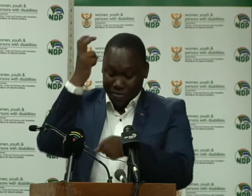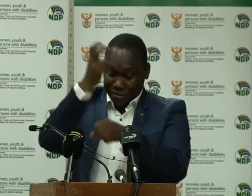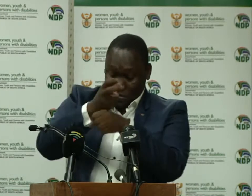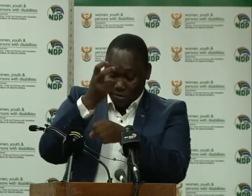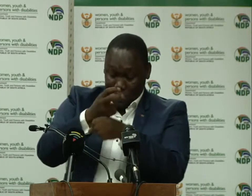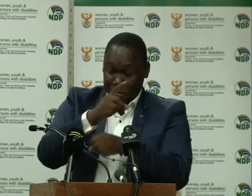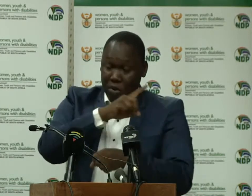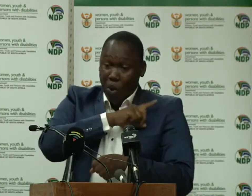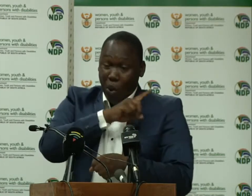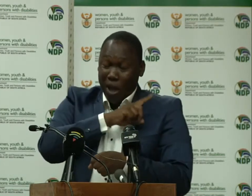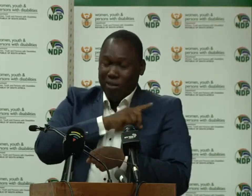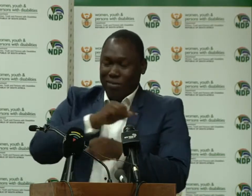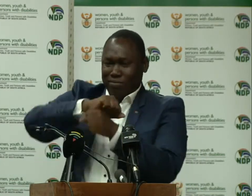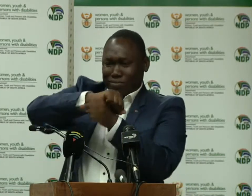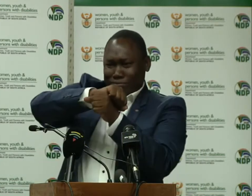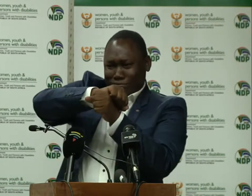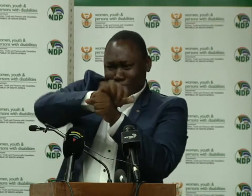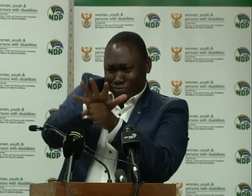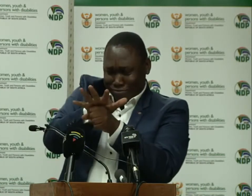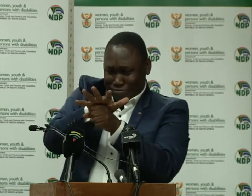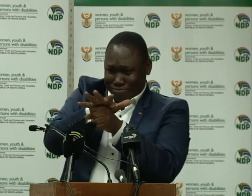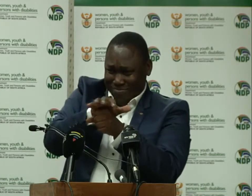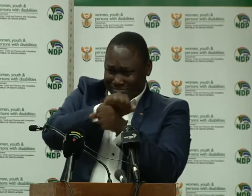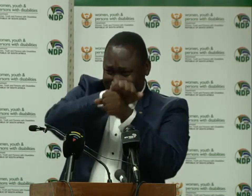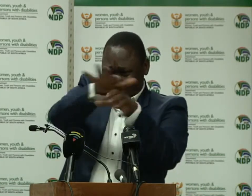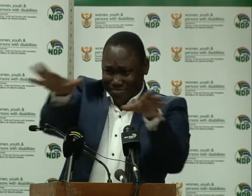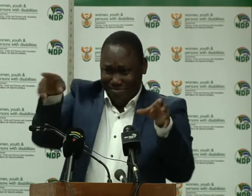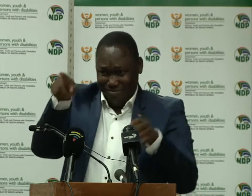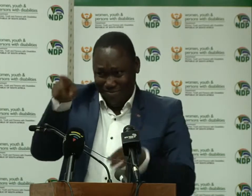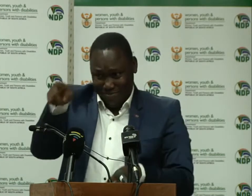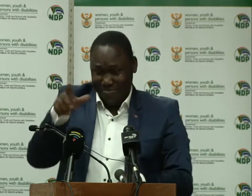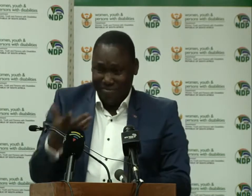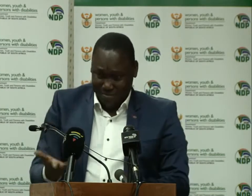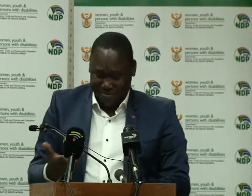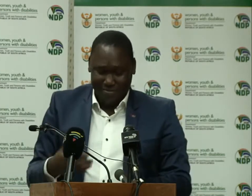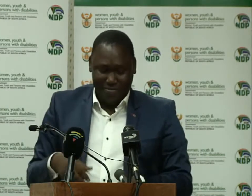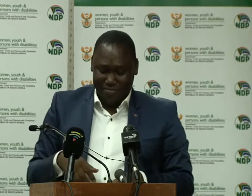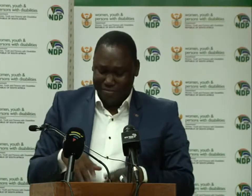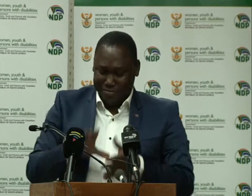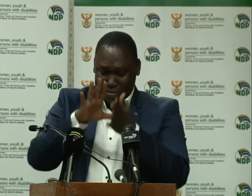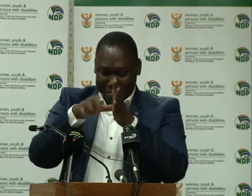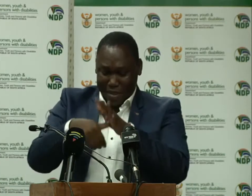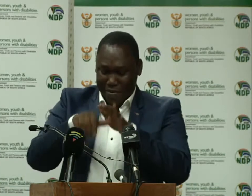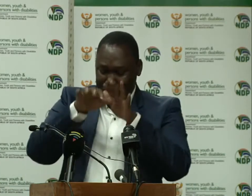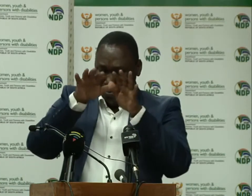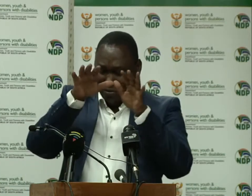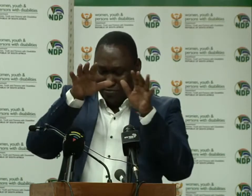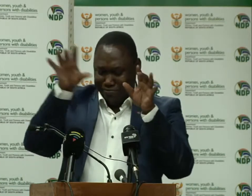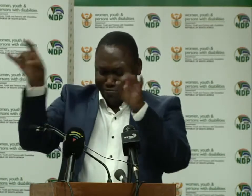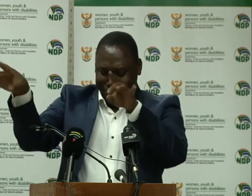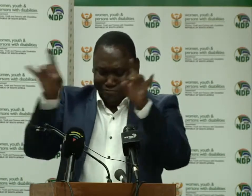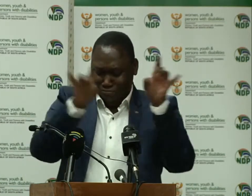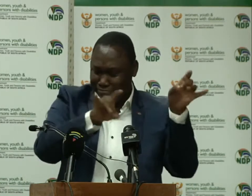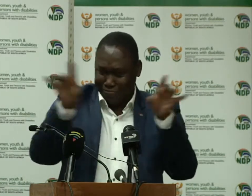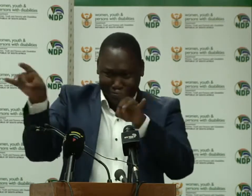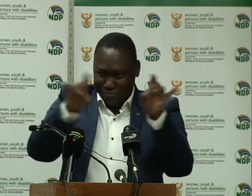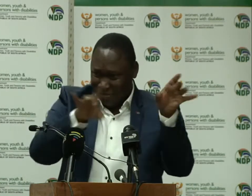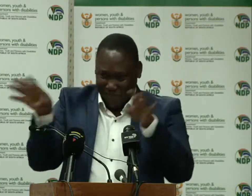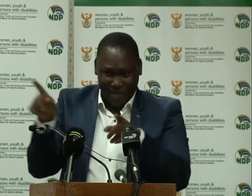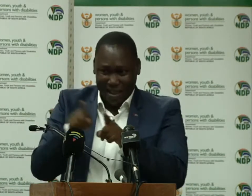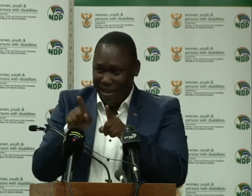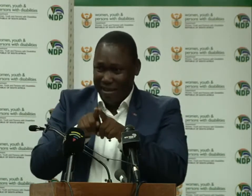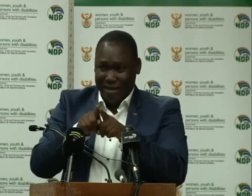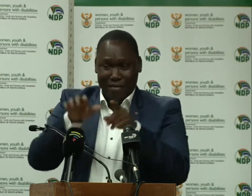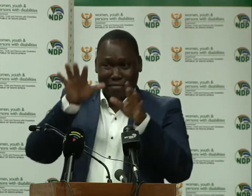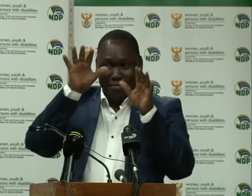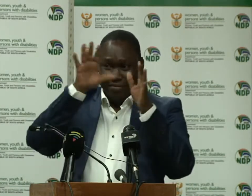as you know, 2020, it's been a difficult year regarding the COVID-19. So most disabled